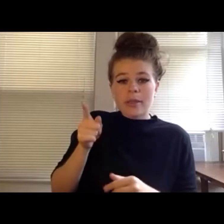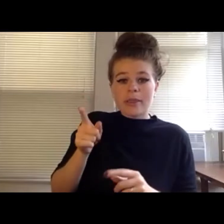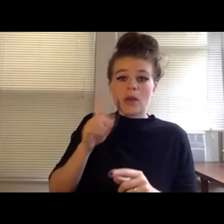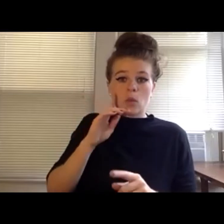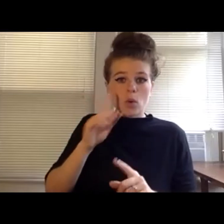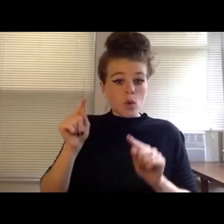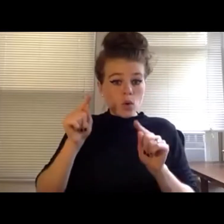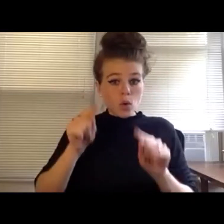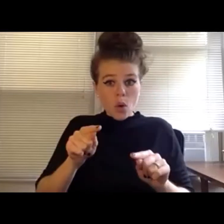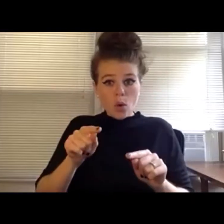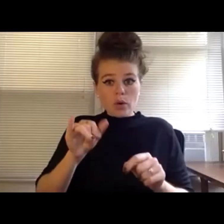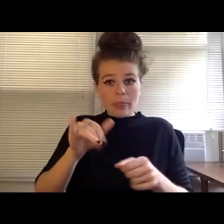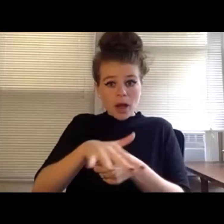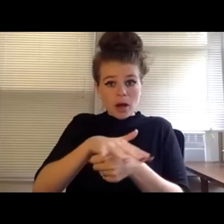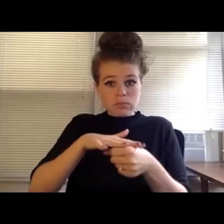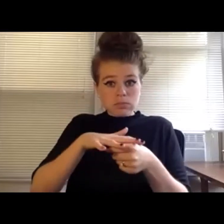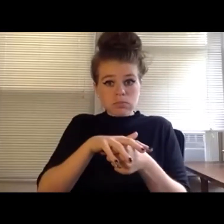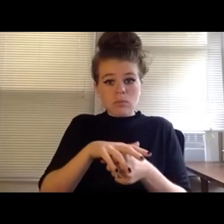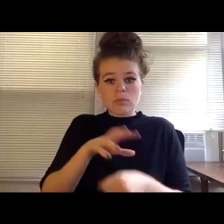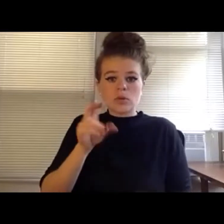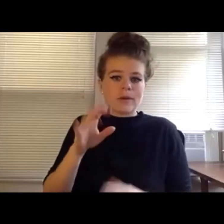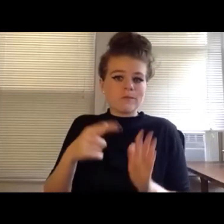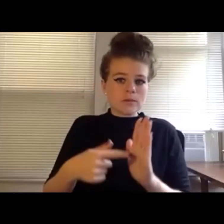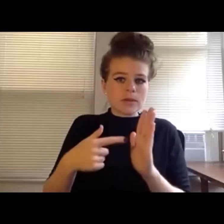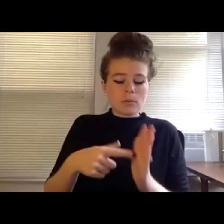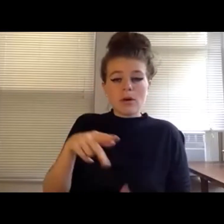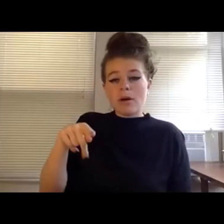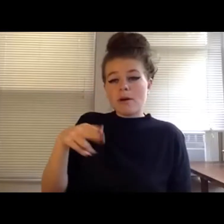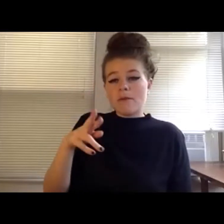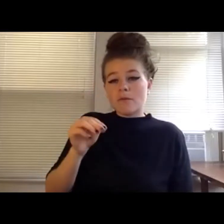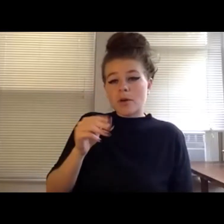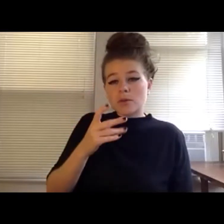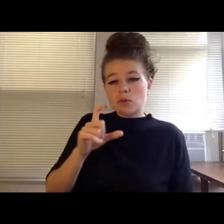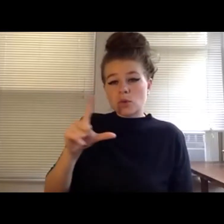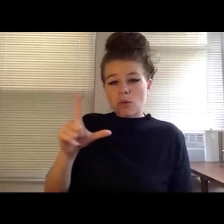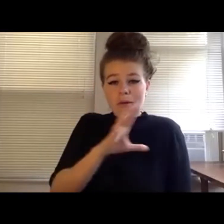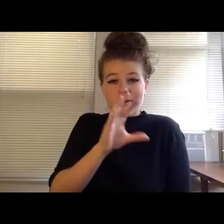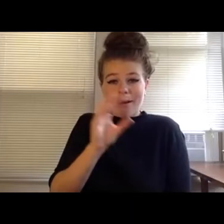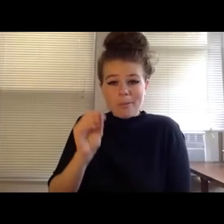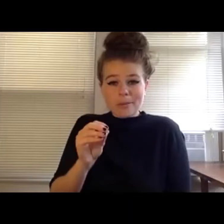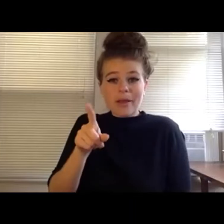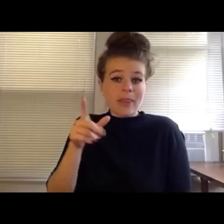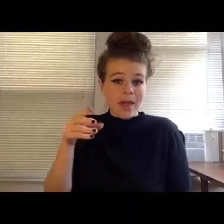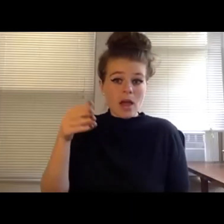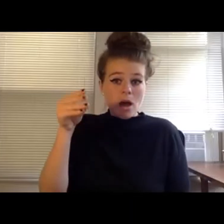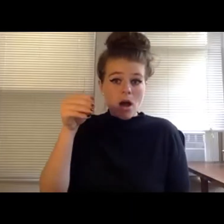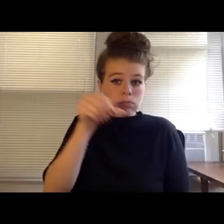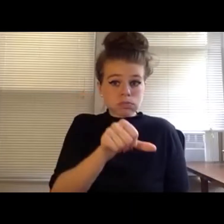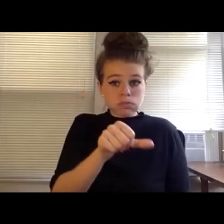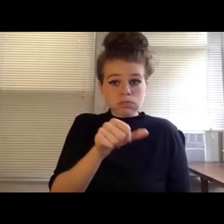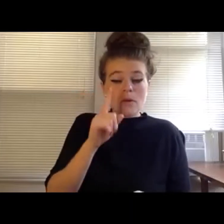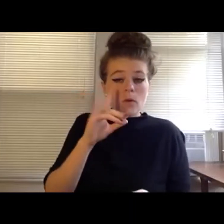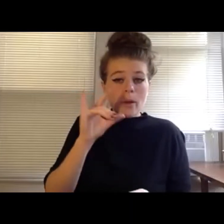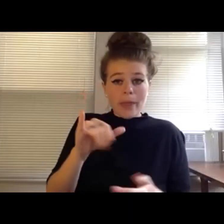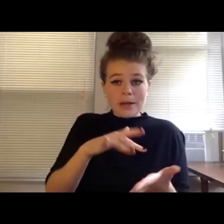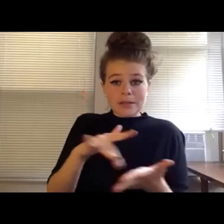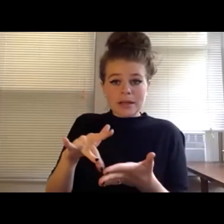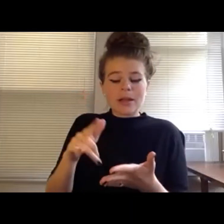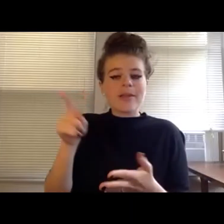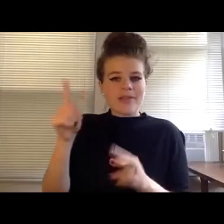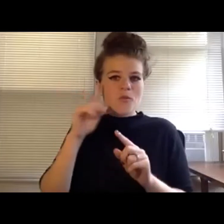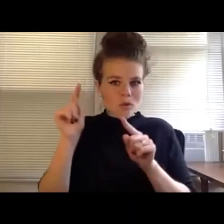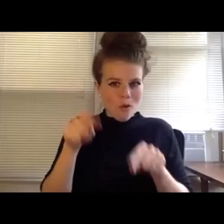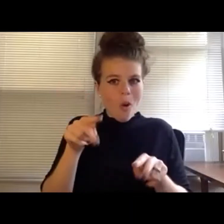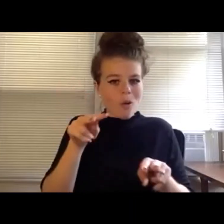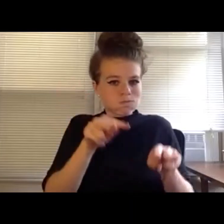site, such as if a pharmaceutical company sponsors a clinical study, we have monitors coming in every